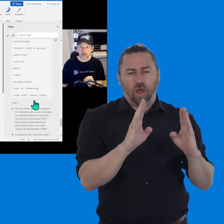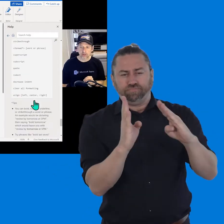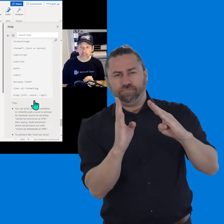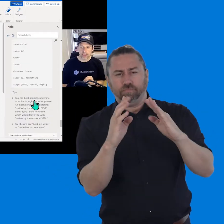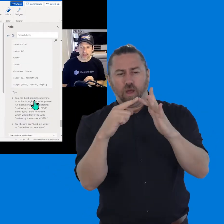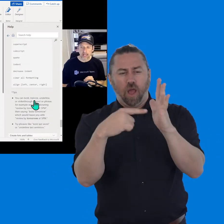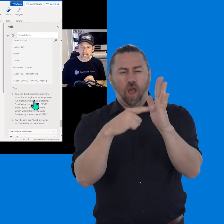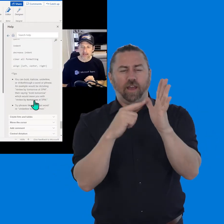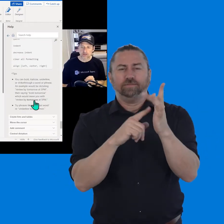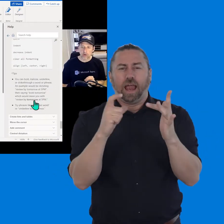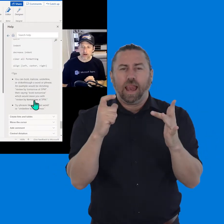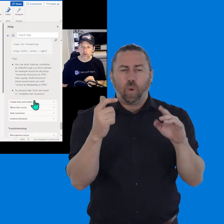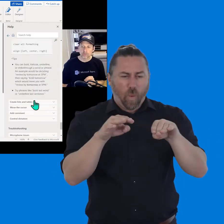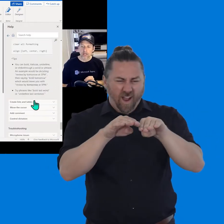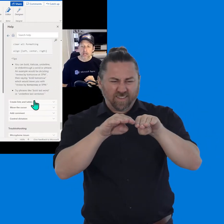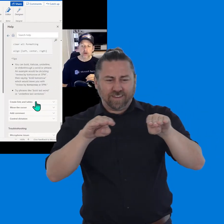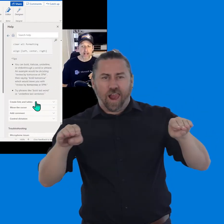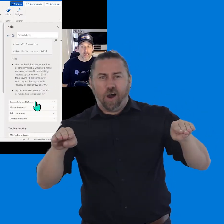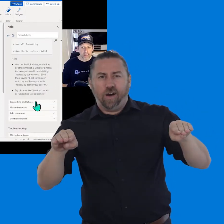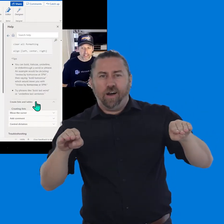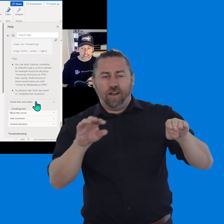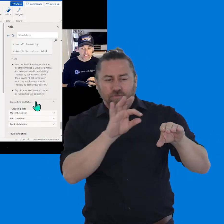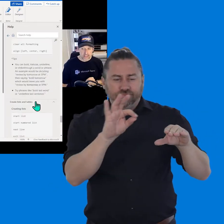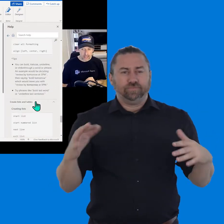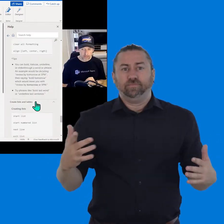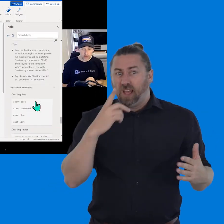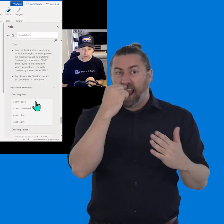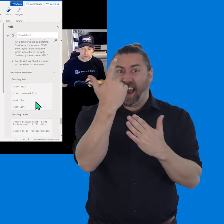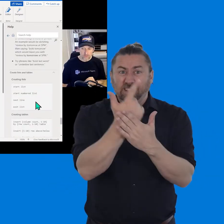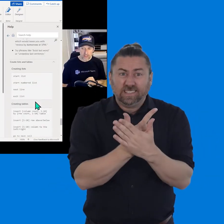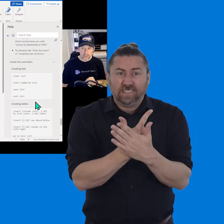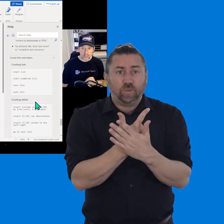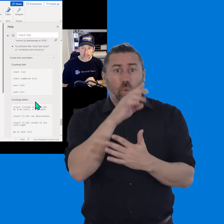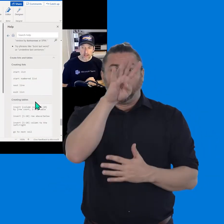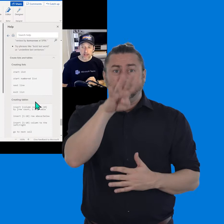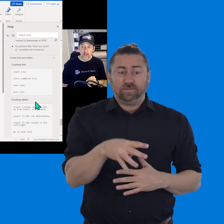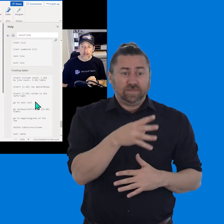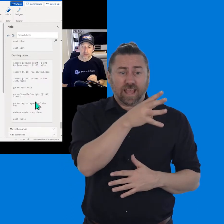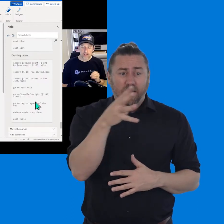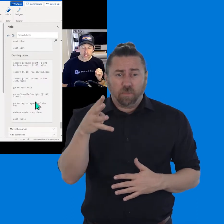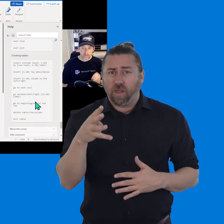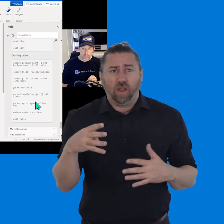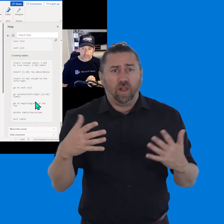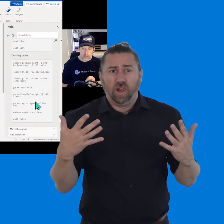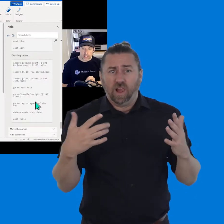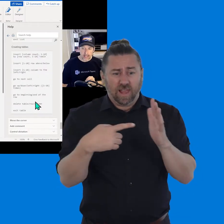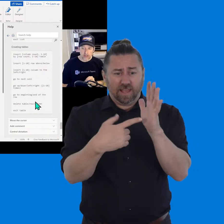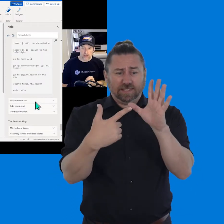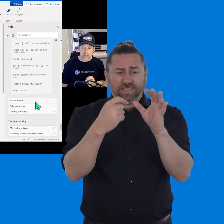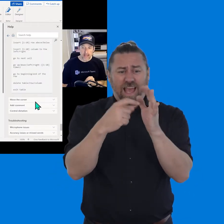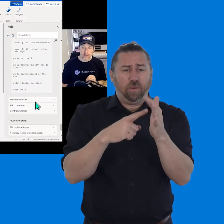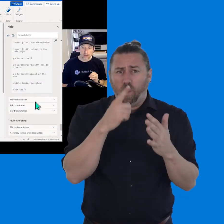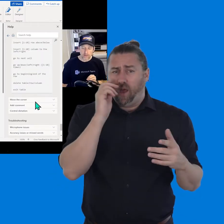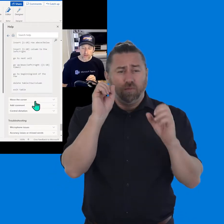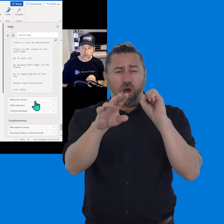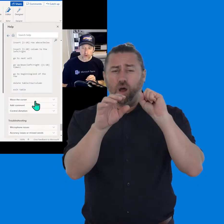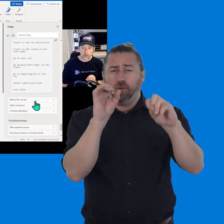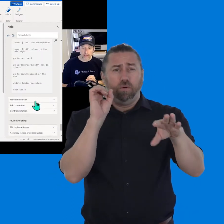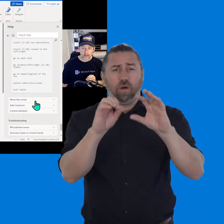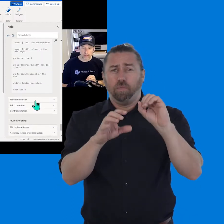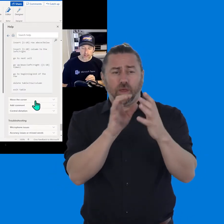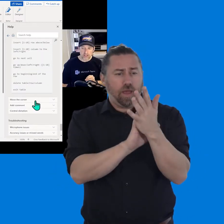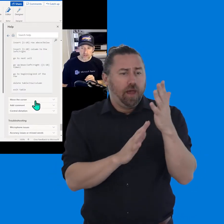through, that's all in there as well. Creating lists and tables is in there. So information on how to do that and